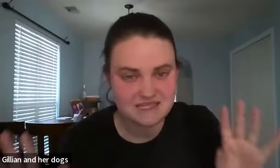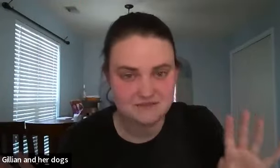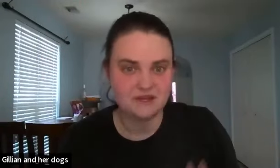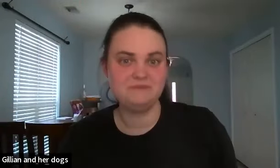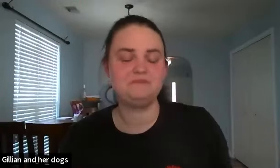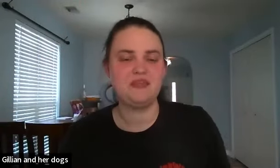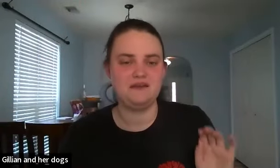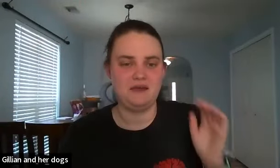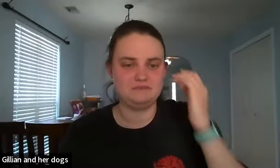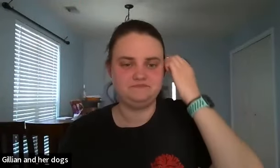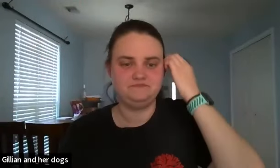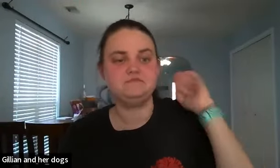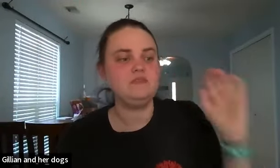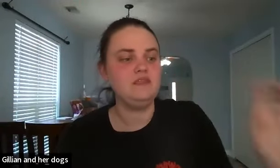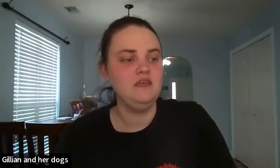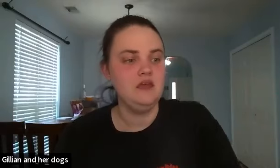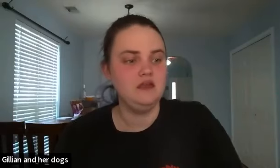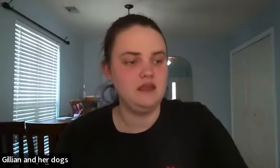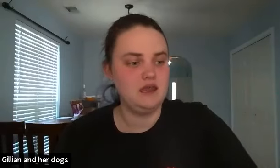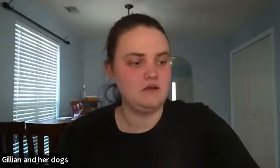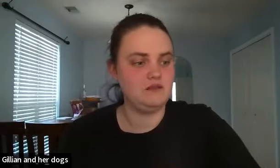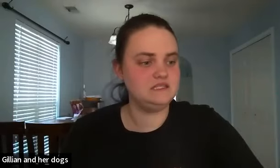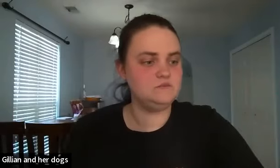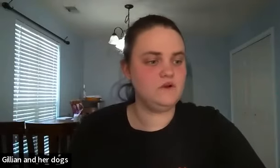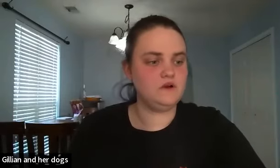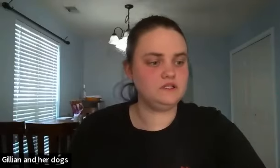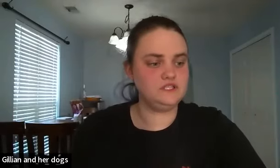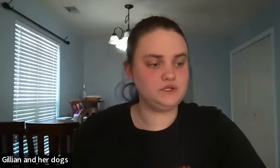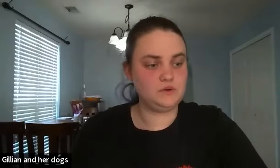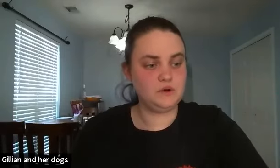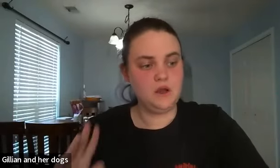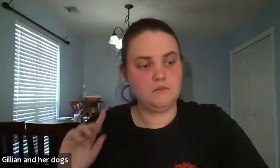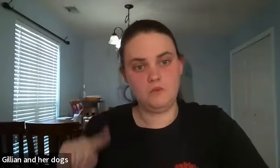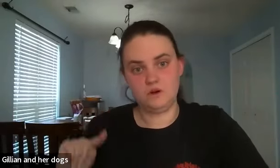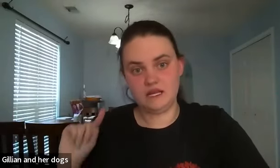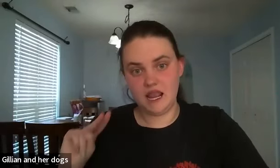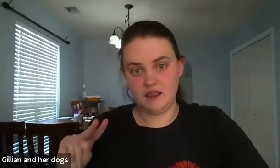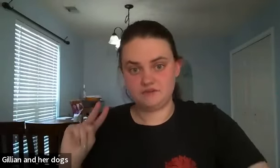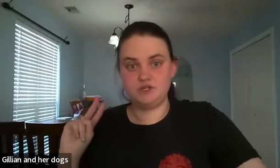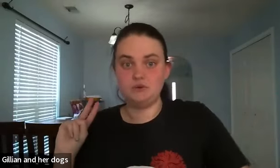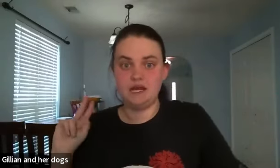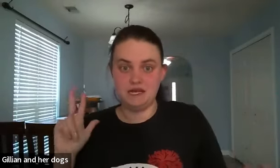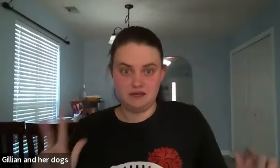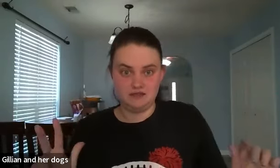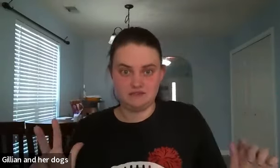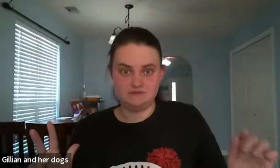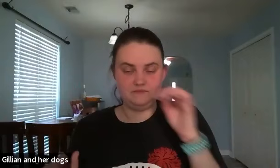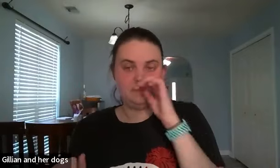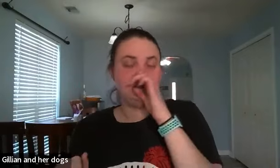see everybody. Okay. Now let's move on to morning, afternoon, and night.